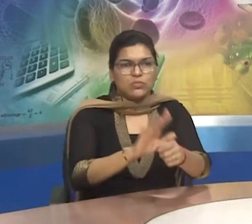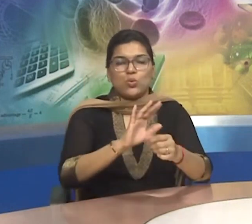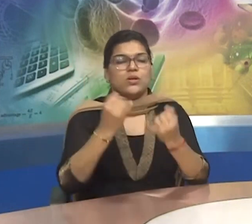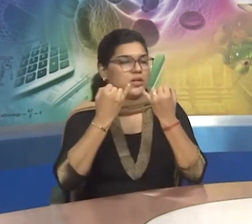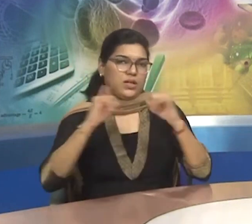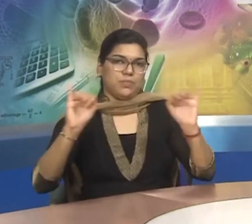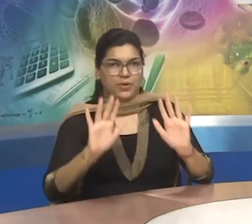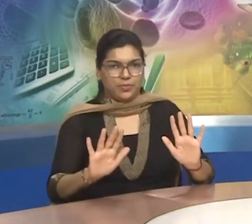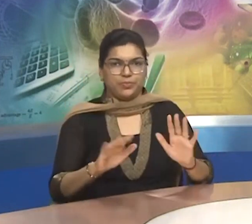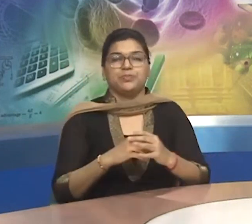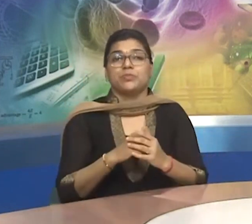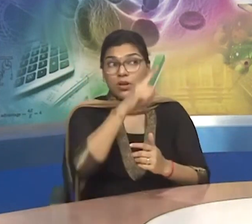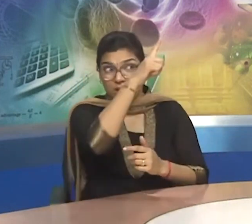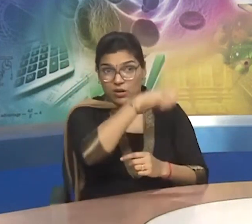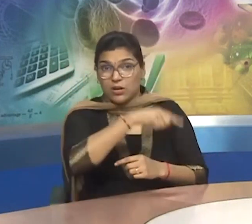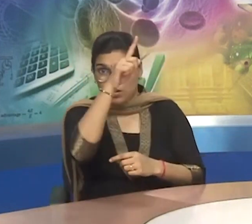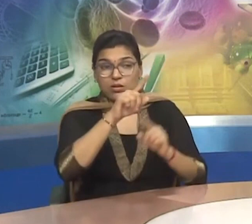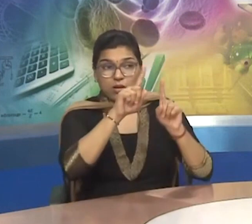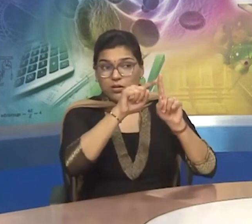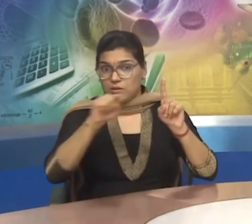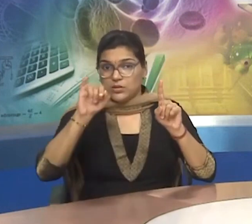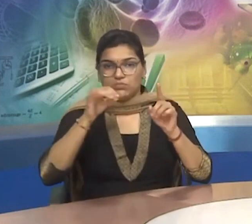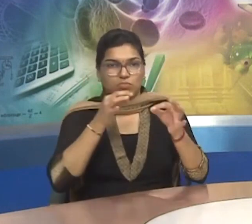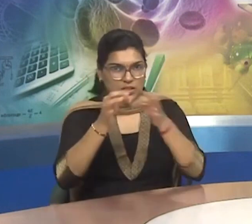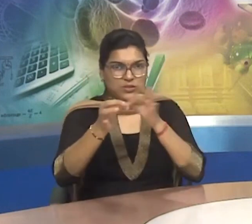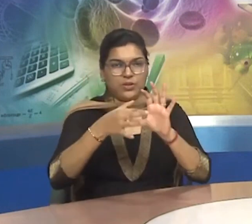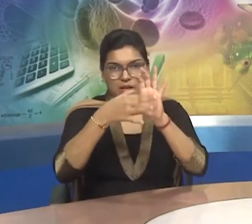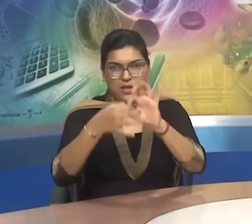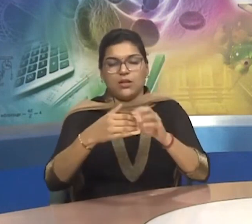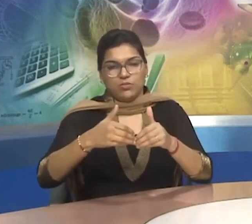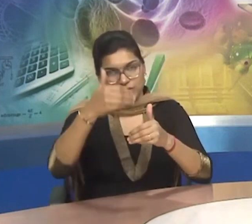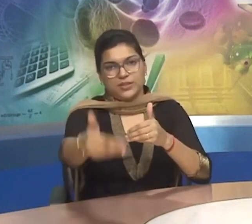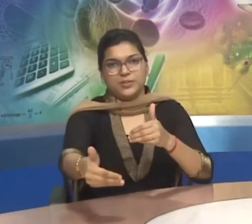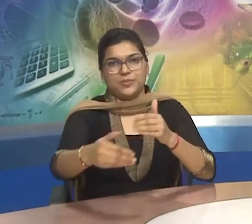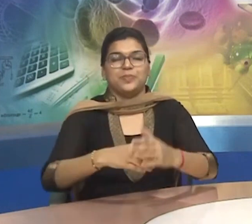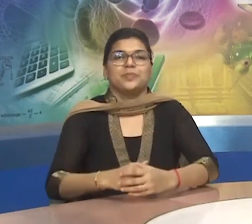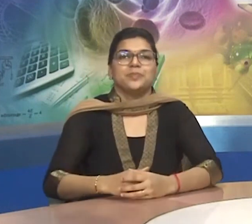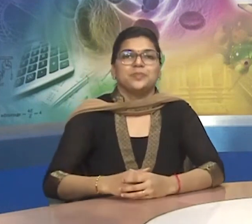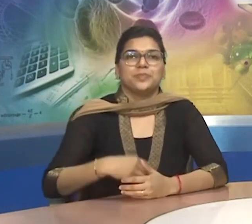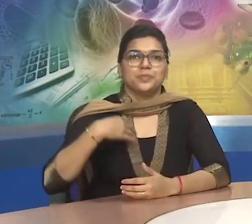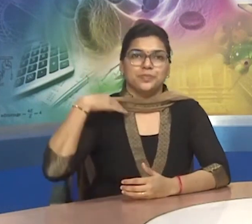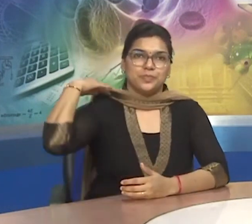any trade, any business. So all these 1 to 6 points we will discuss in detail